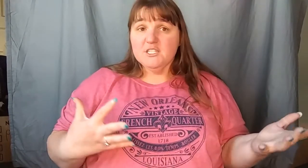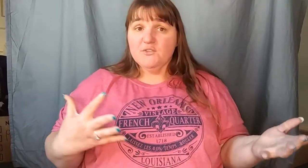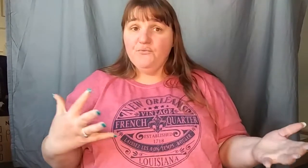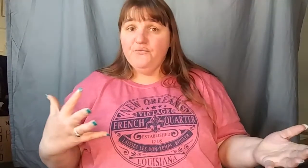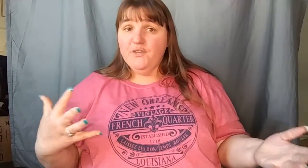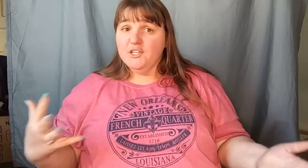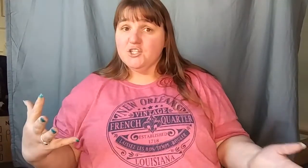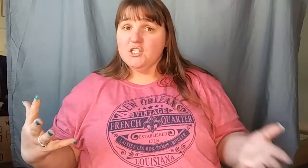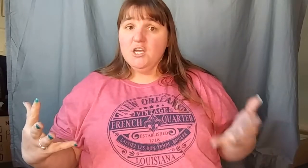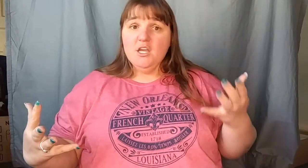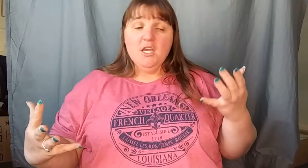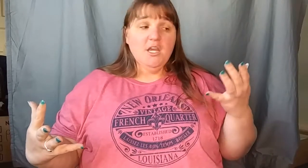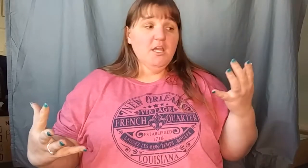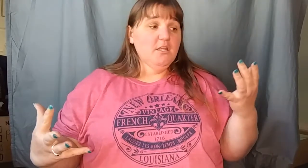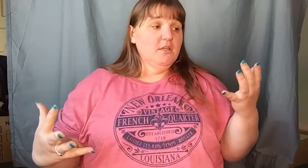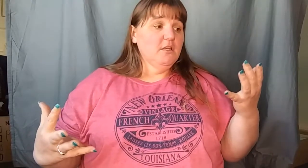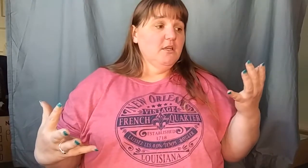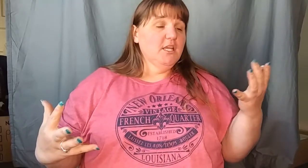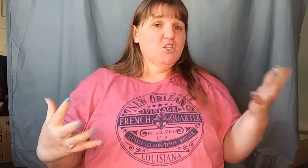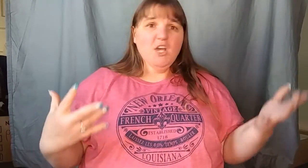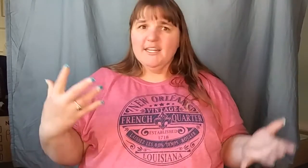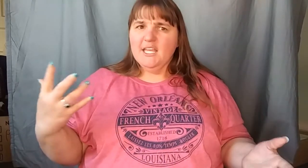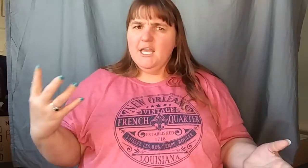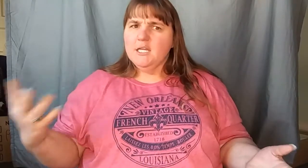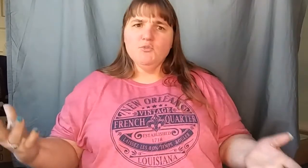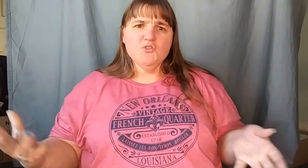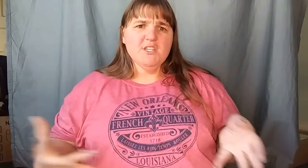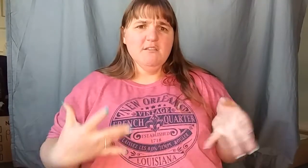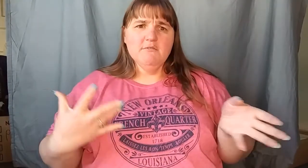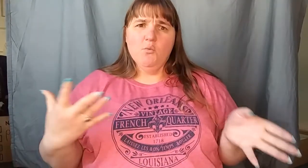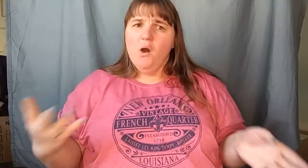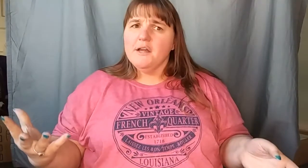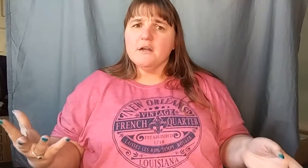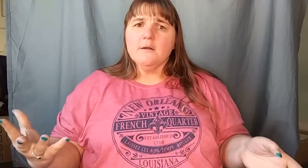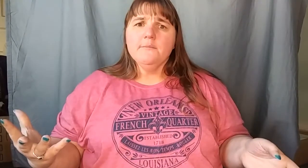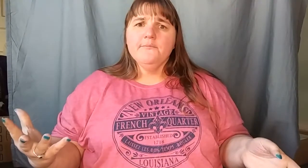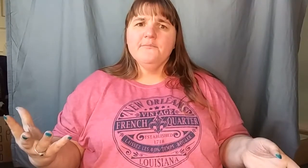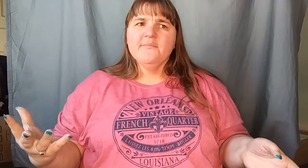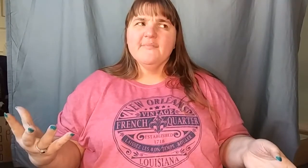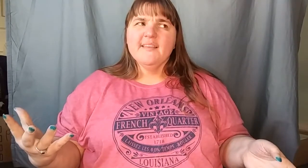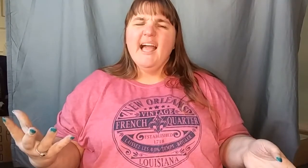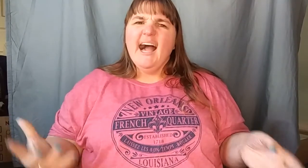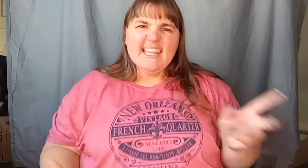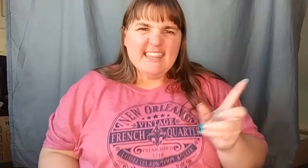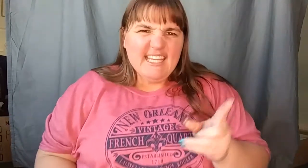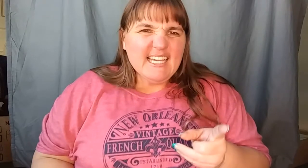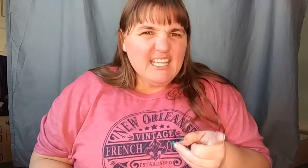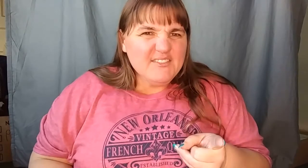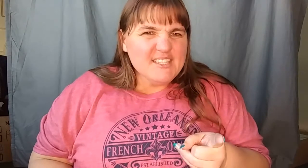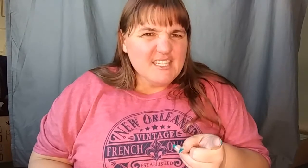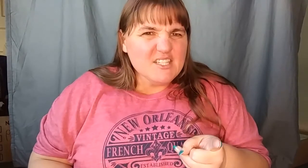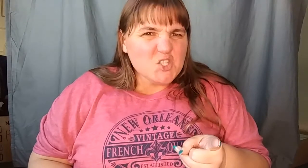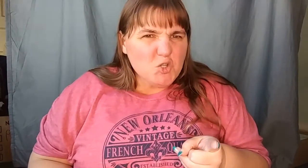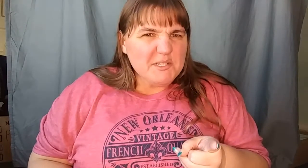this fish and exotic animals in the water. I think I even seen a scuba